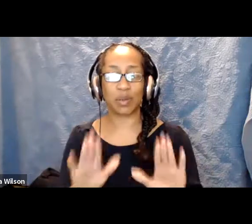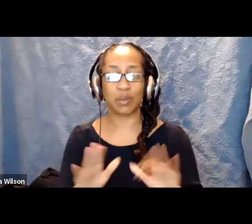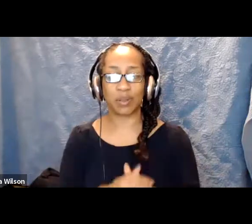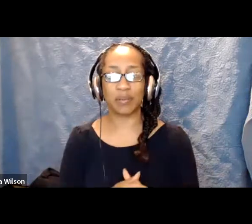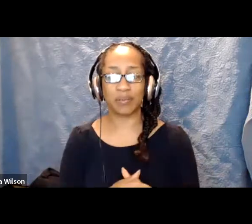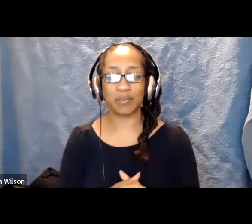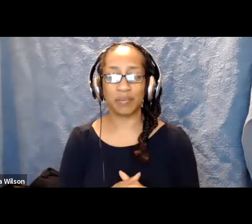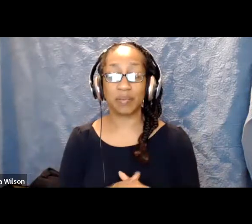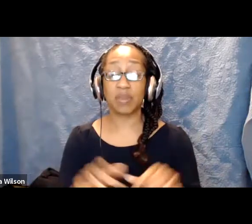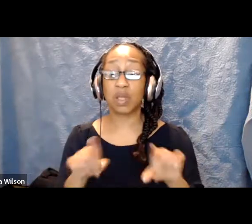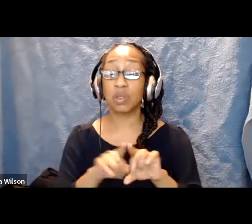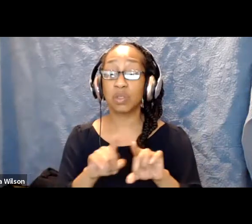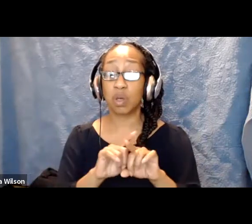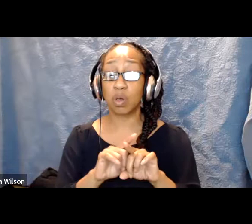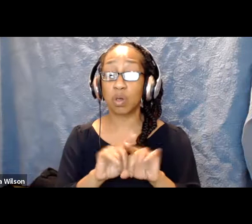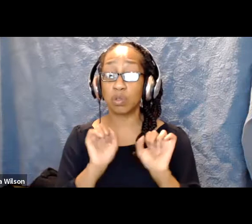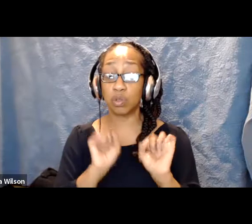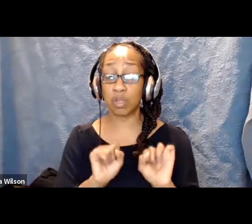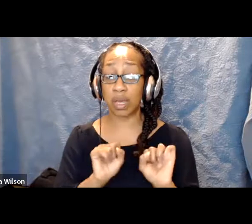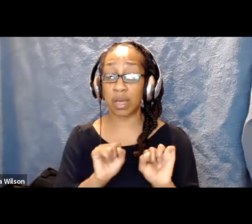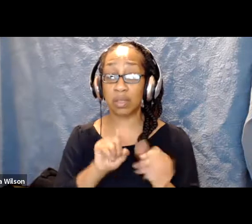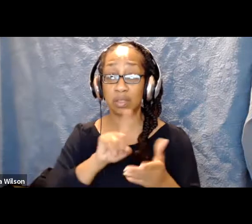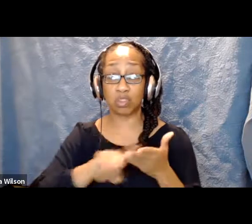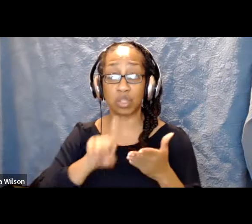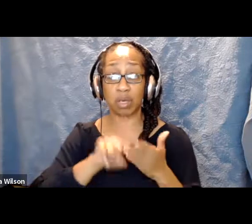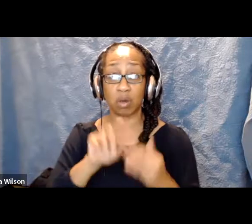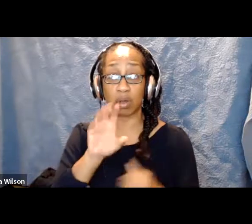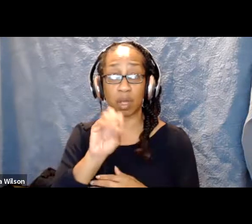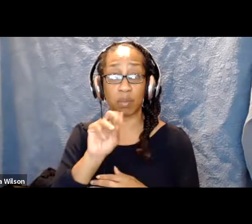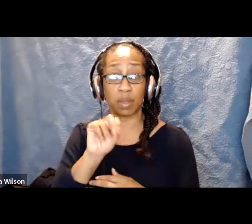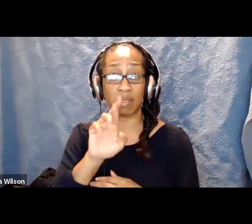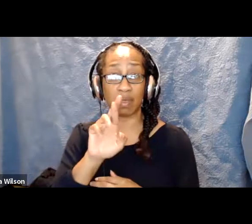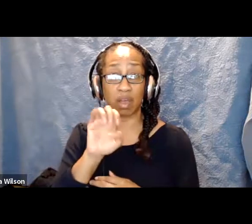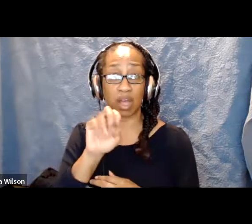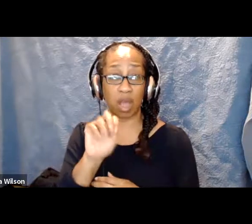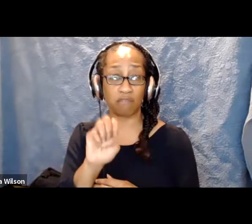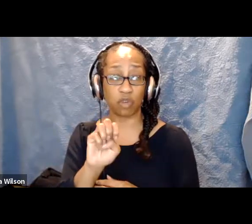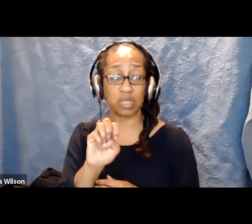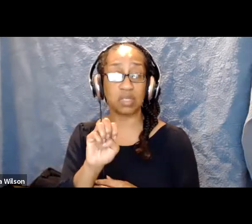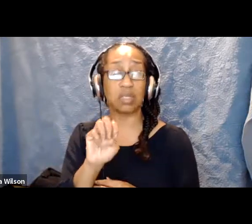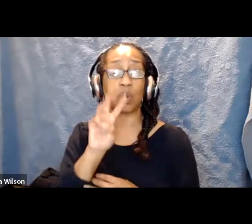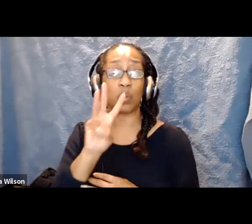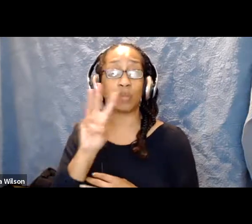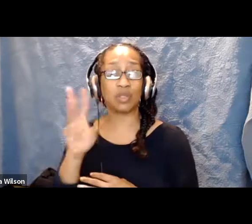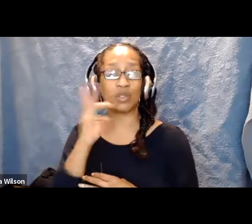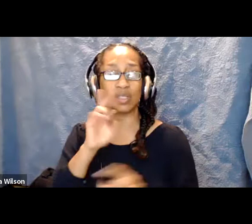Yep, and everybody can check back to the conference website, and that's where you'll find the answers to the Q&A. Thank you all